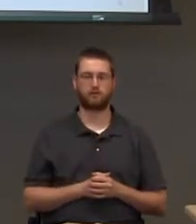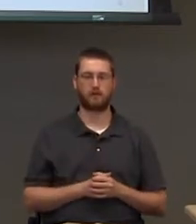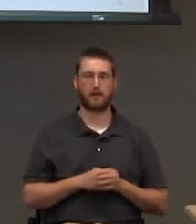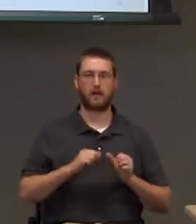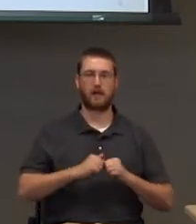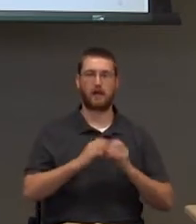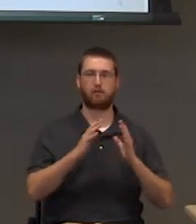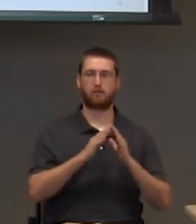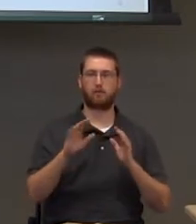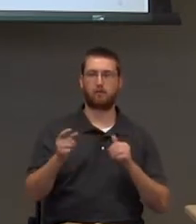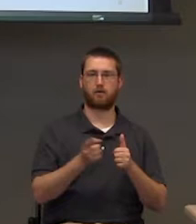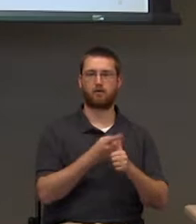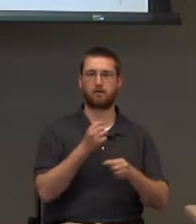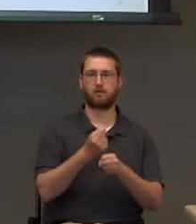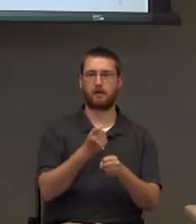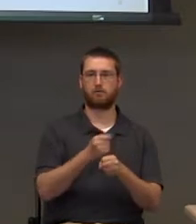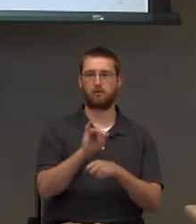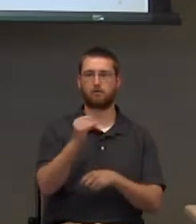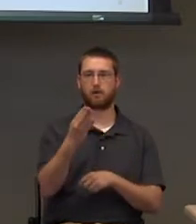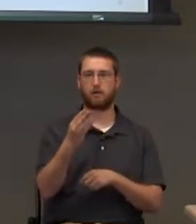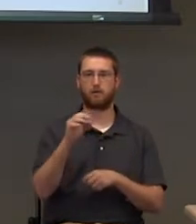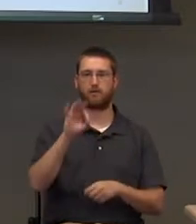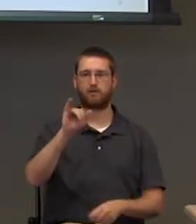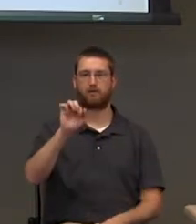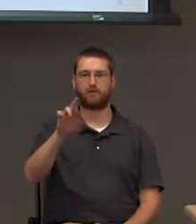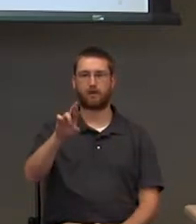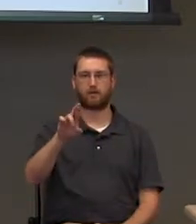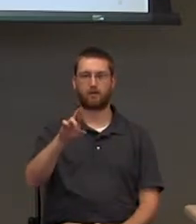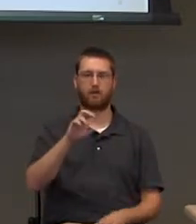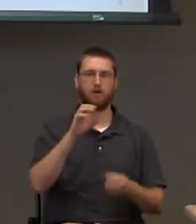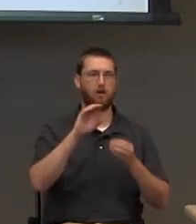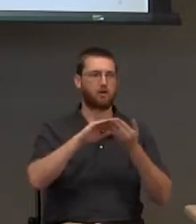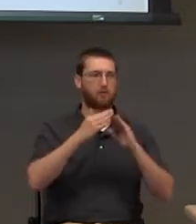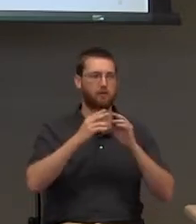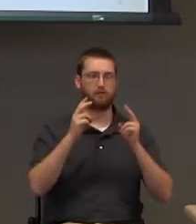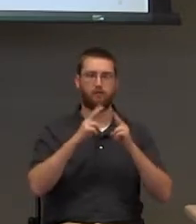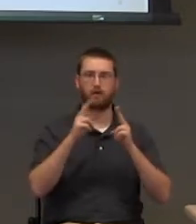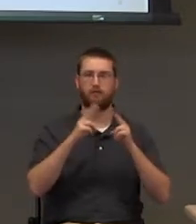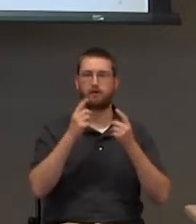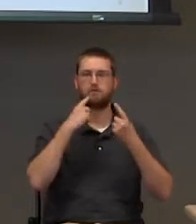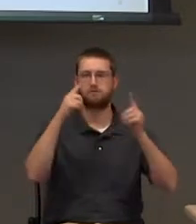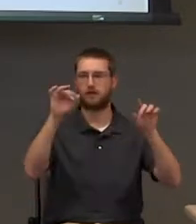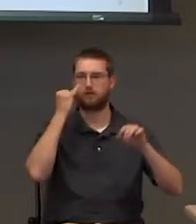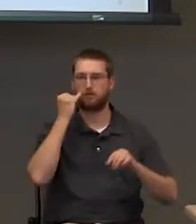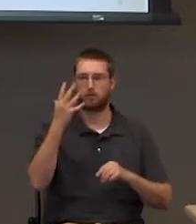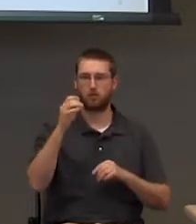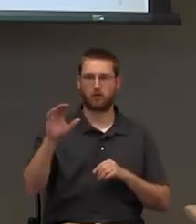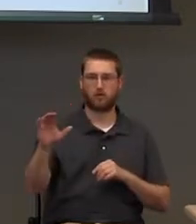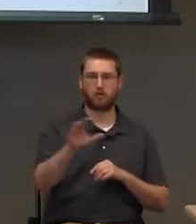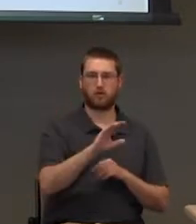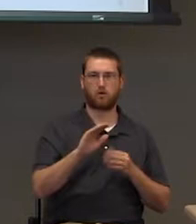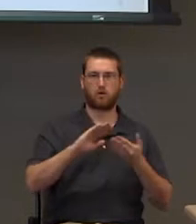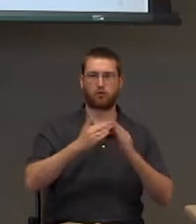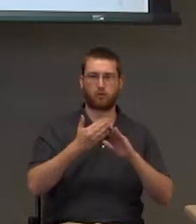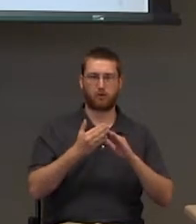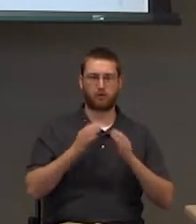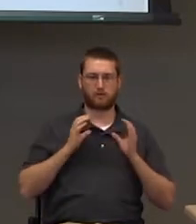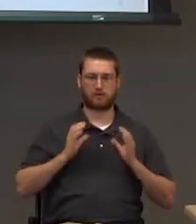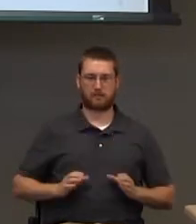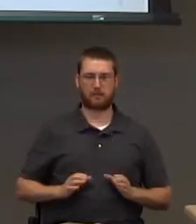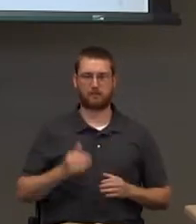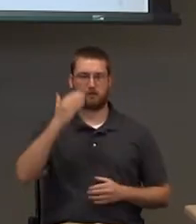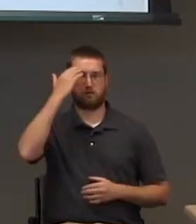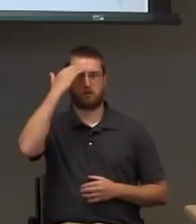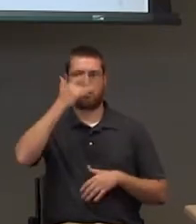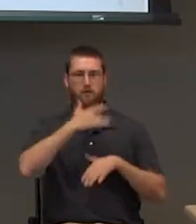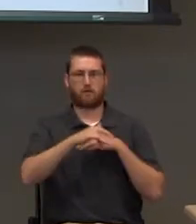first annual job fair. I talked about this last time. We've seen communities be very, very effective. If you want your residents to know what's available to them,